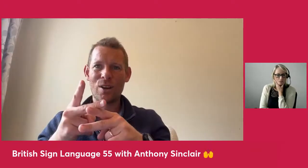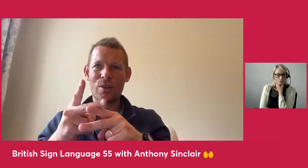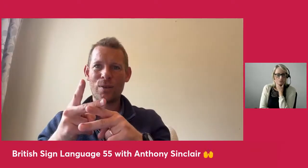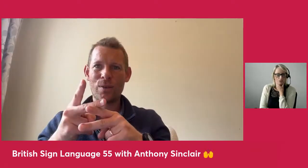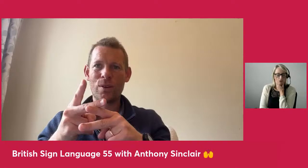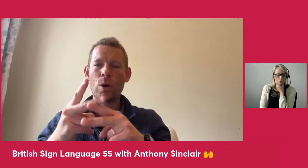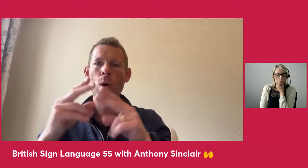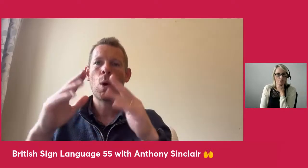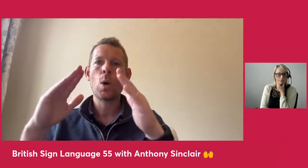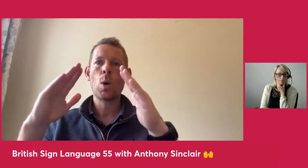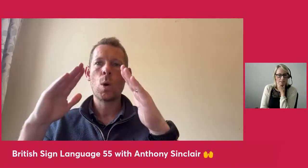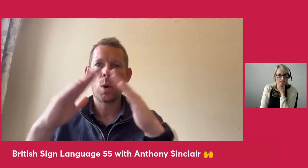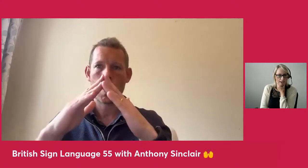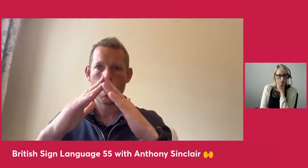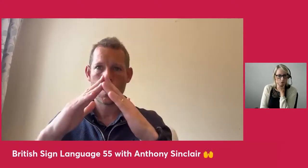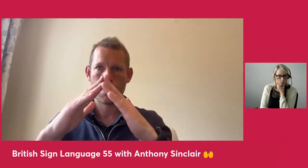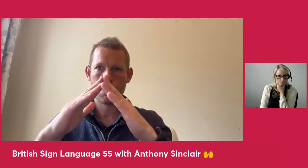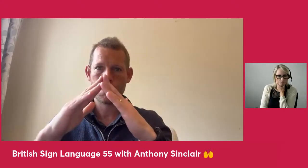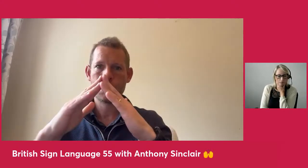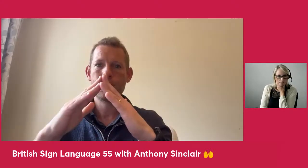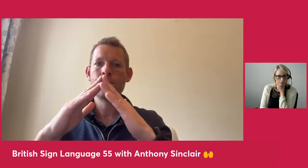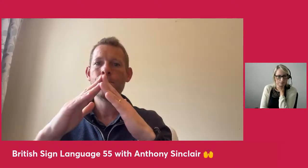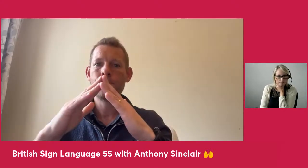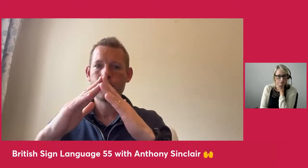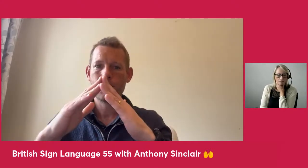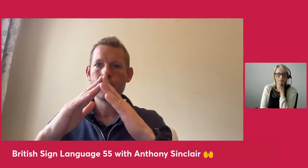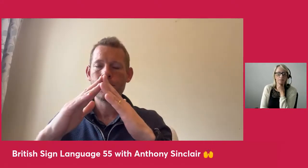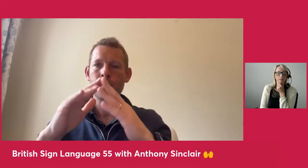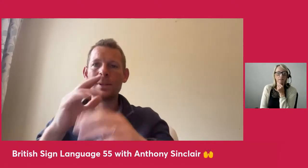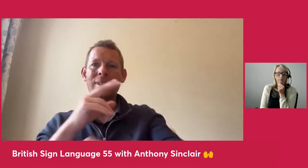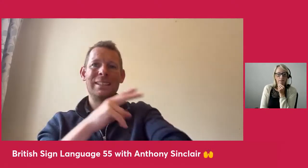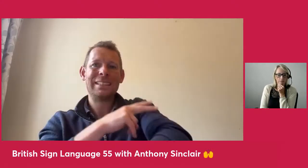Okay, so we started off with care home,